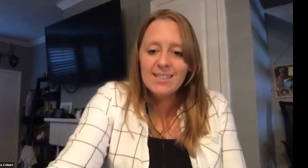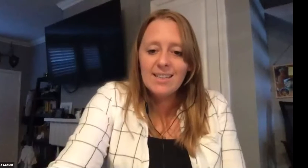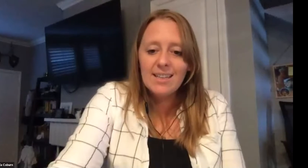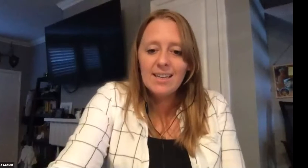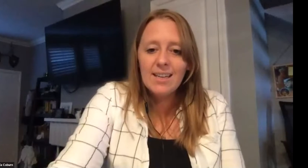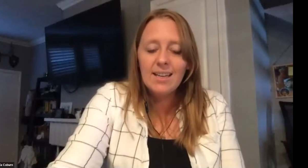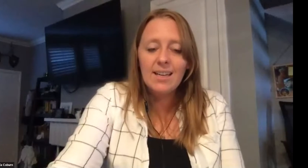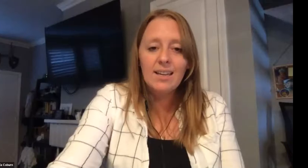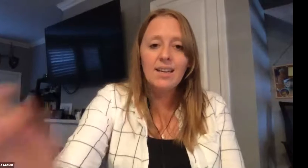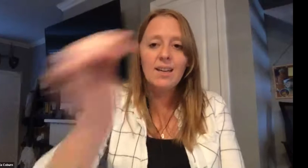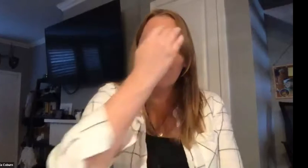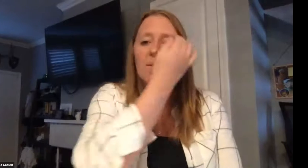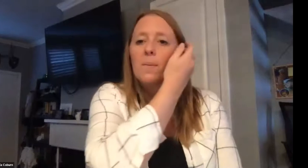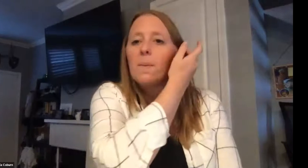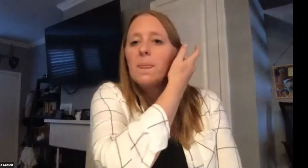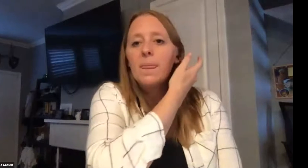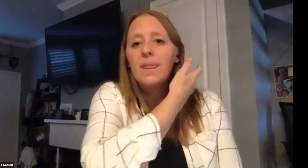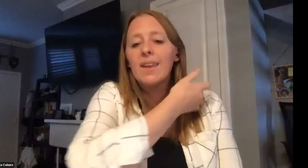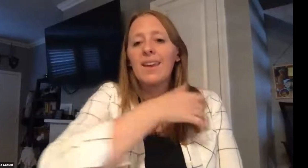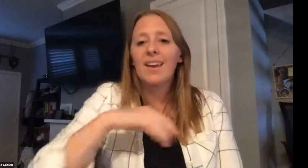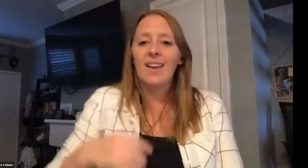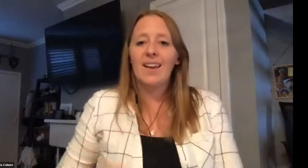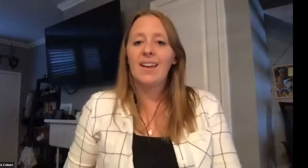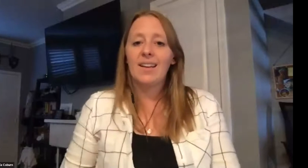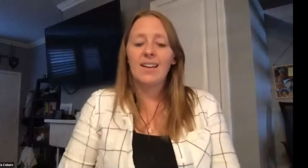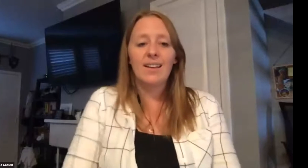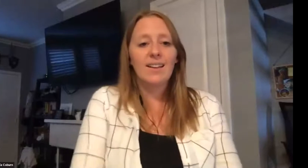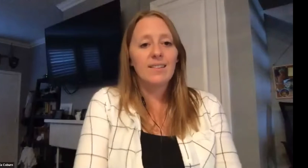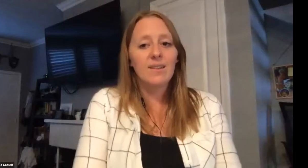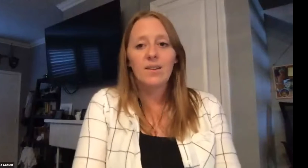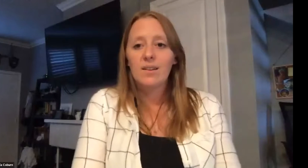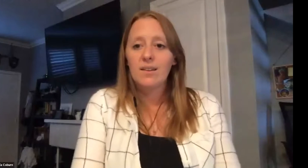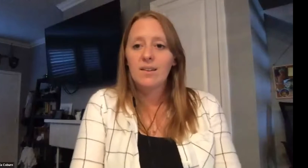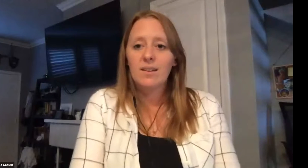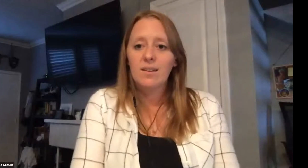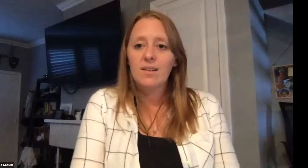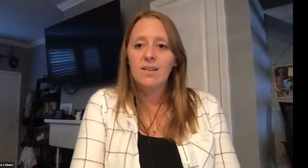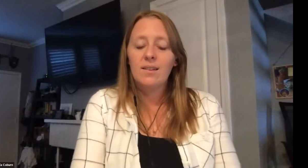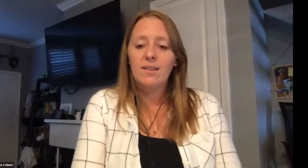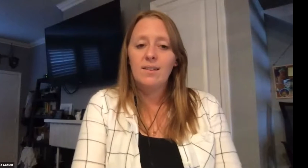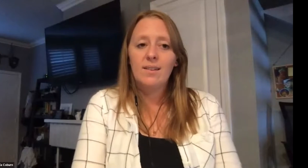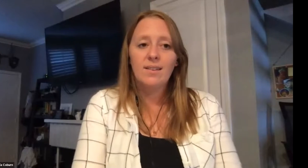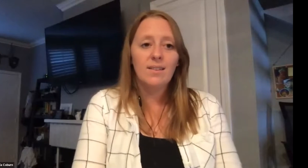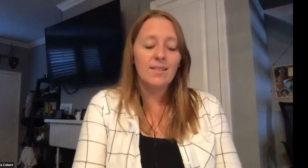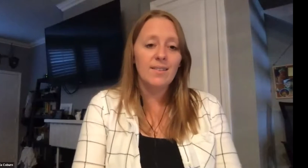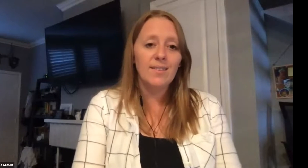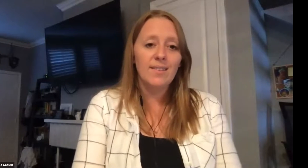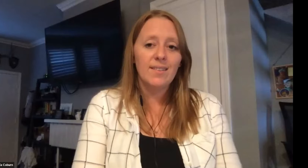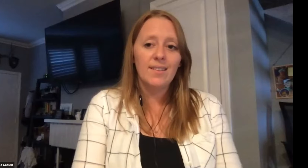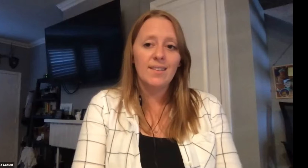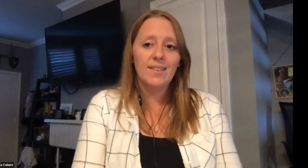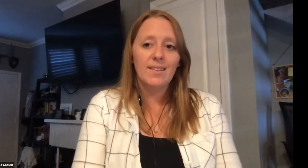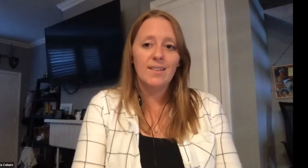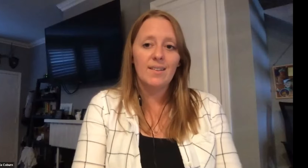this. And Kayla, I was the only one that made a comment so far. And I thought it was interesting when you were talking about making the signs